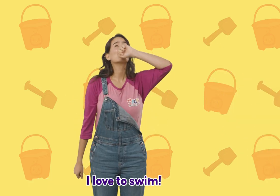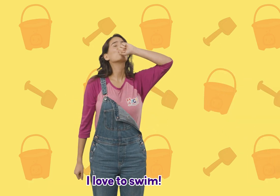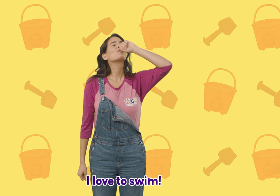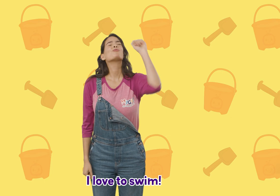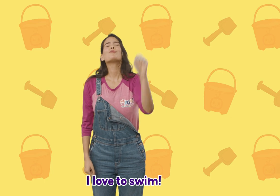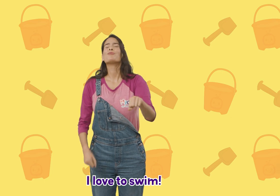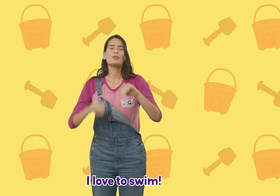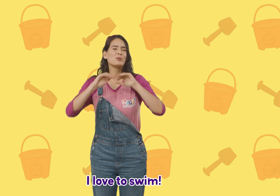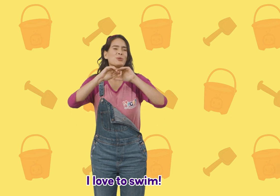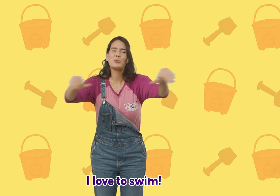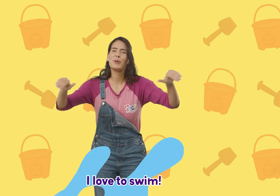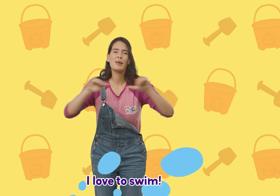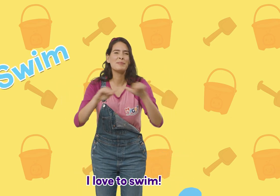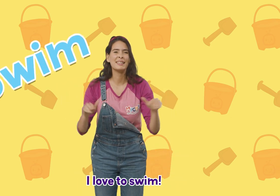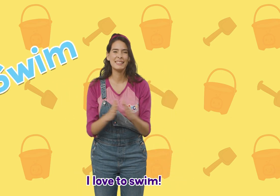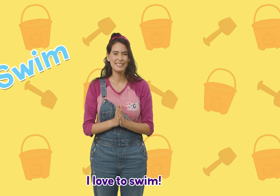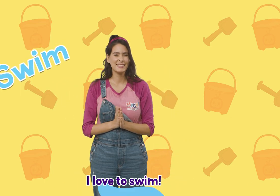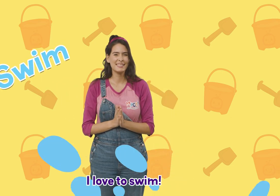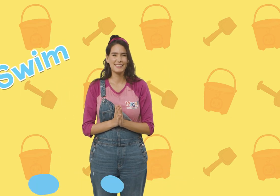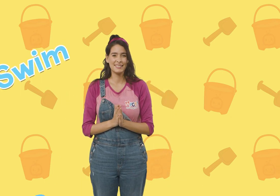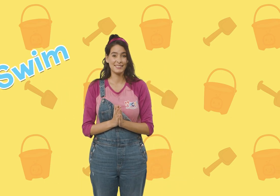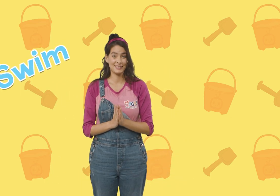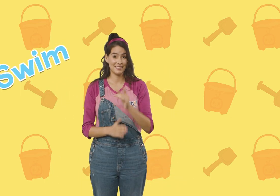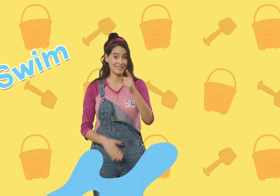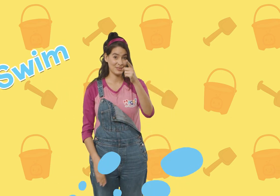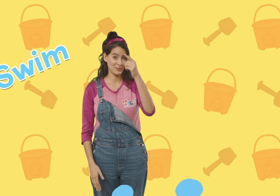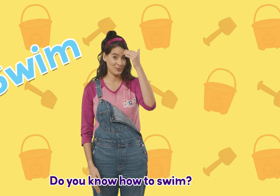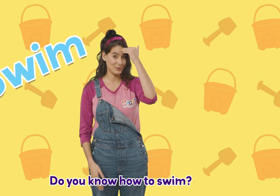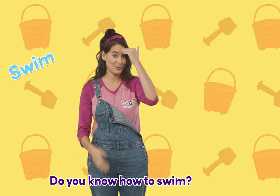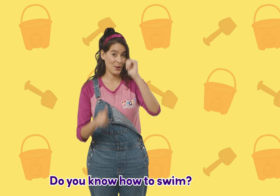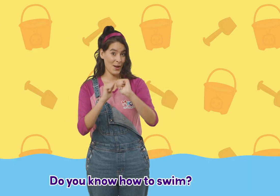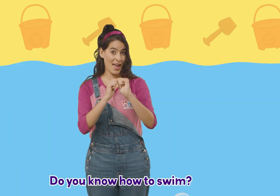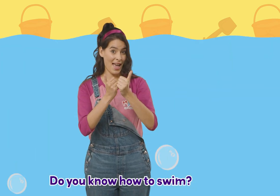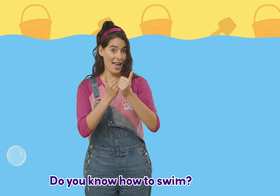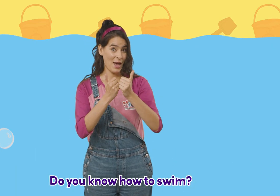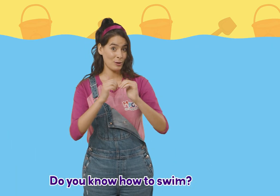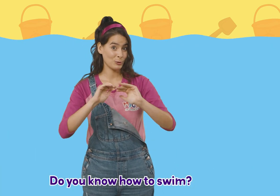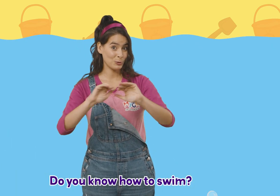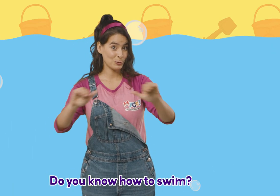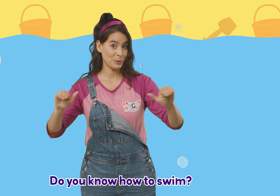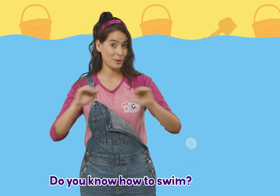I love to swim. Do you know how to swim?